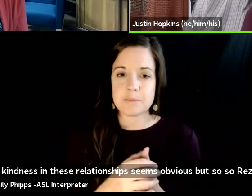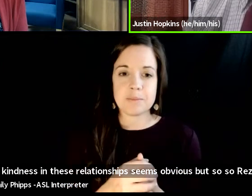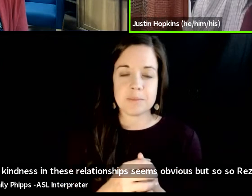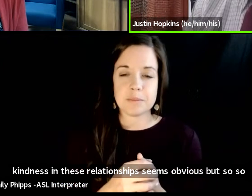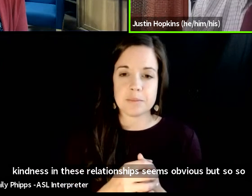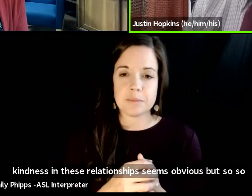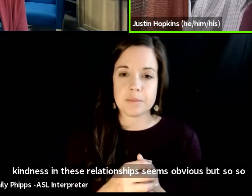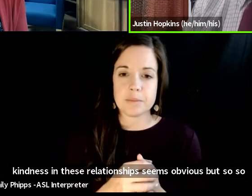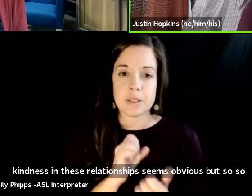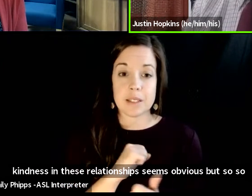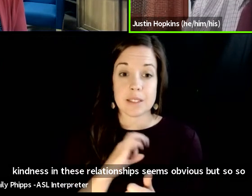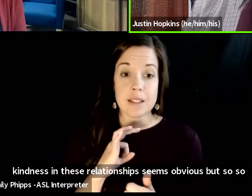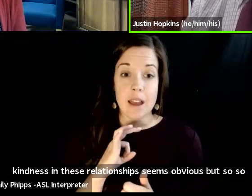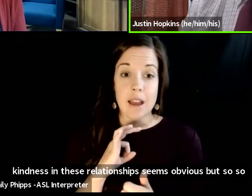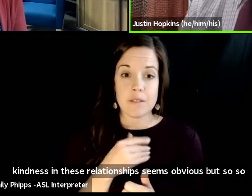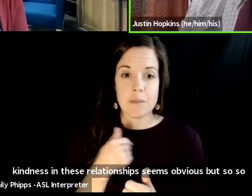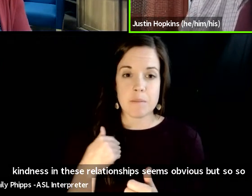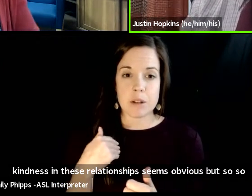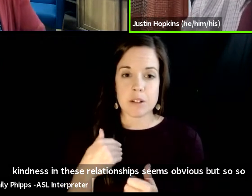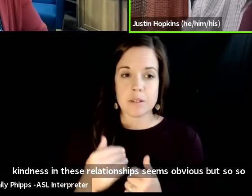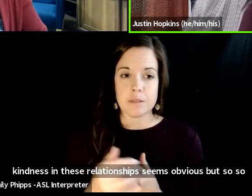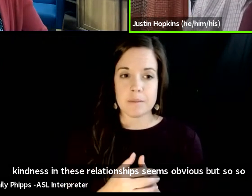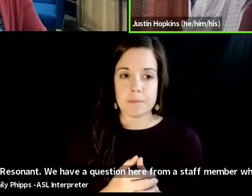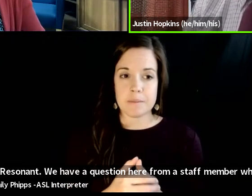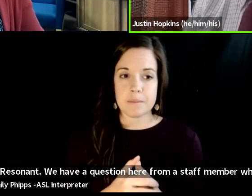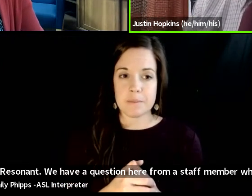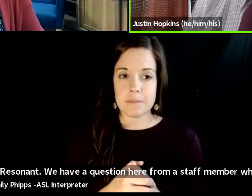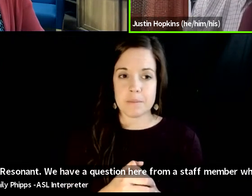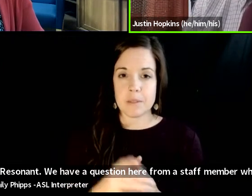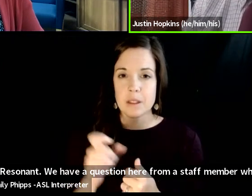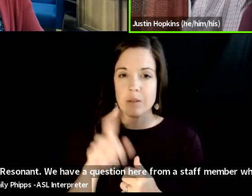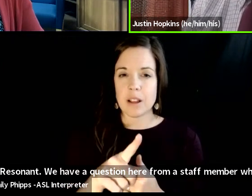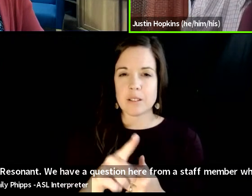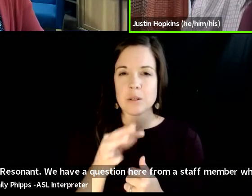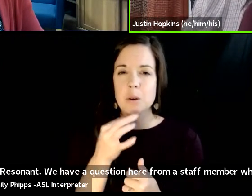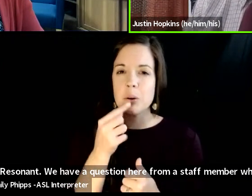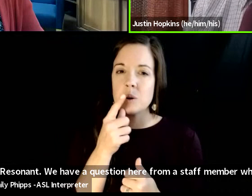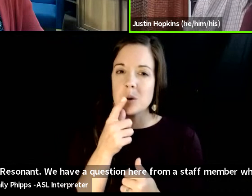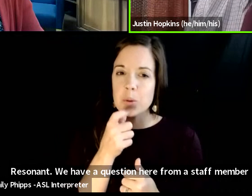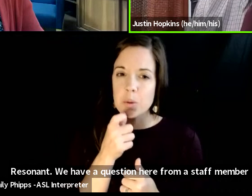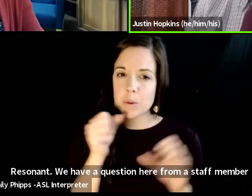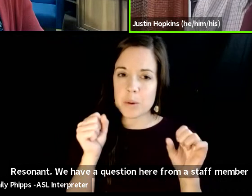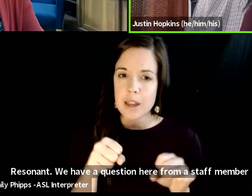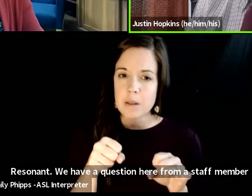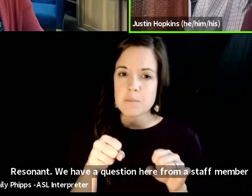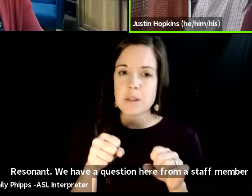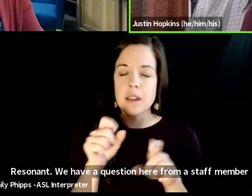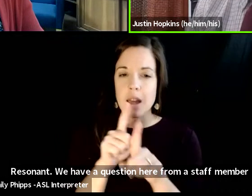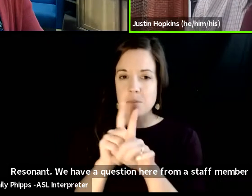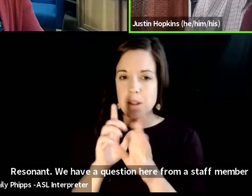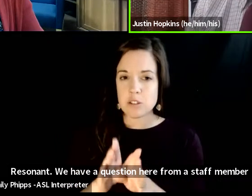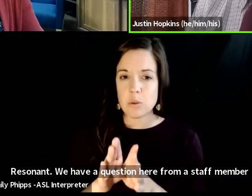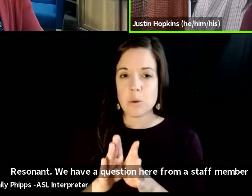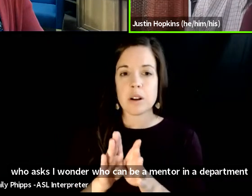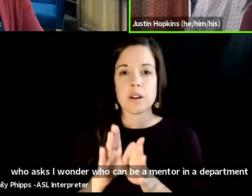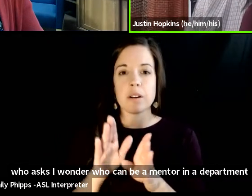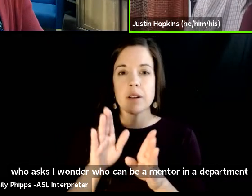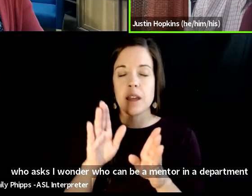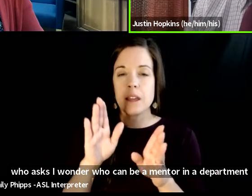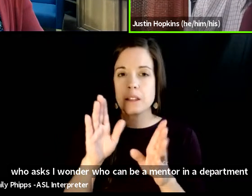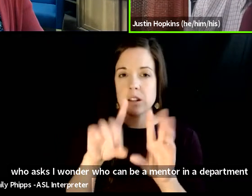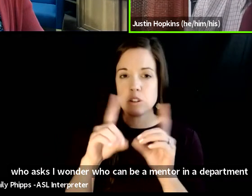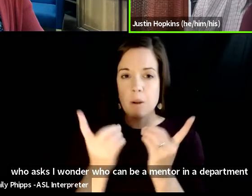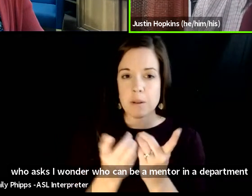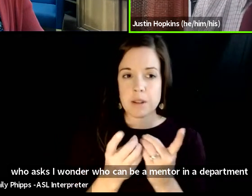from a staff member who asks, I wonder who can be a mentor in a department. Can a supervisor or their supervisor